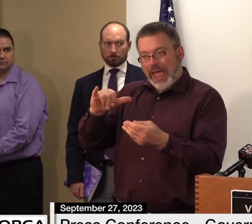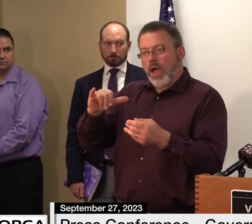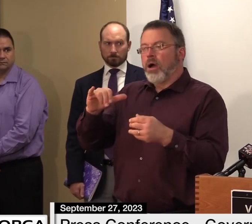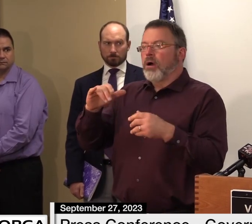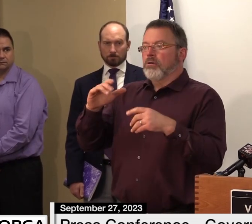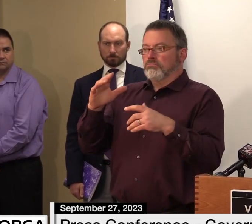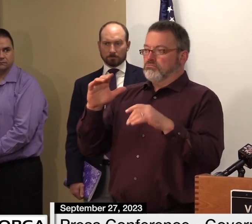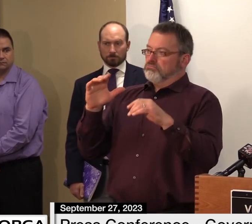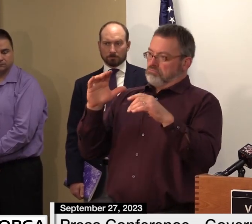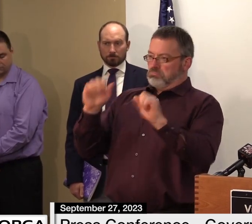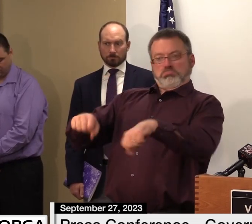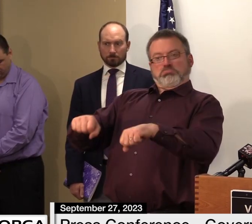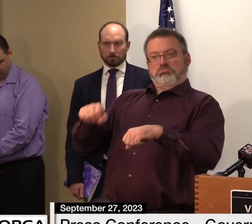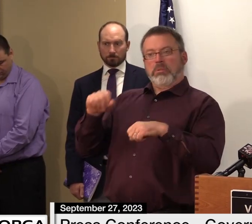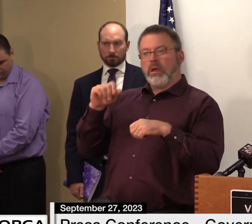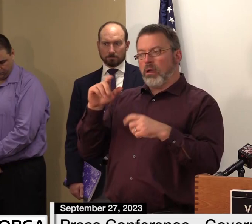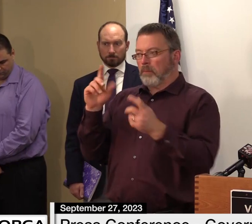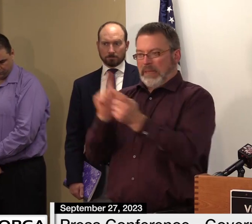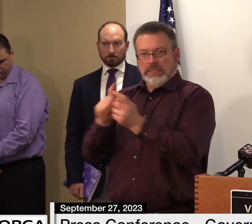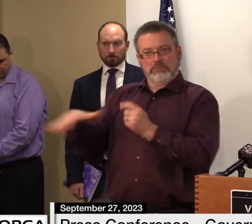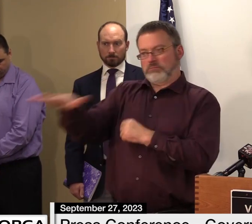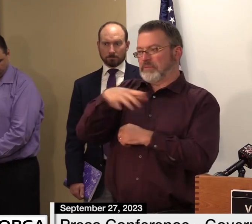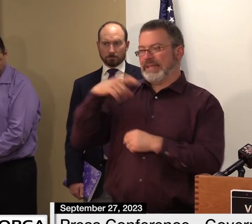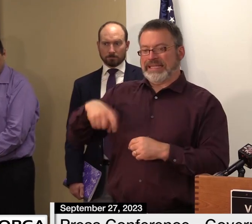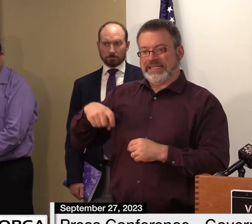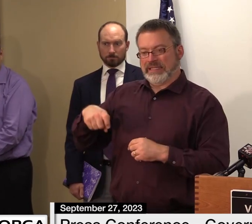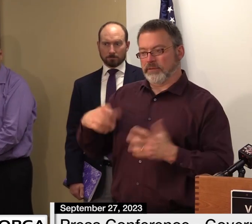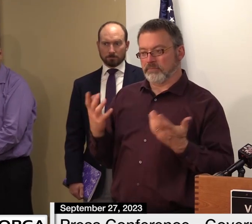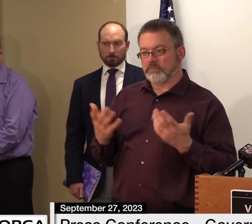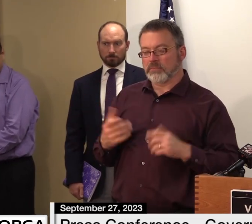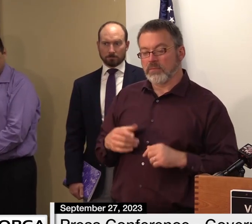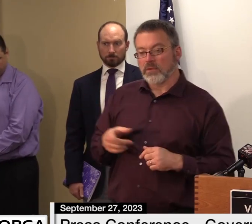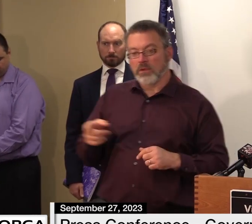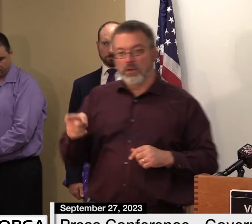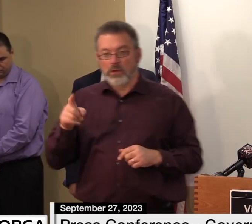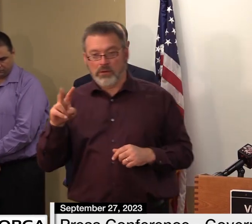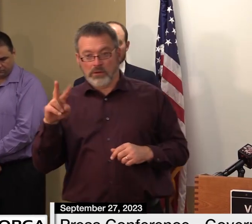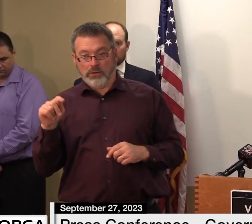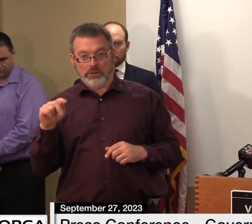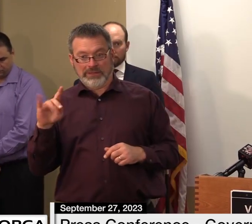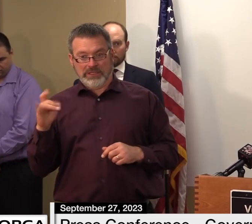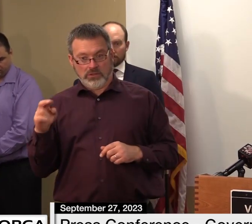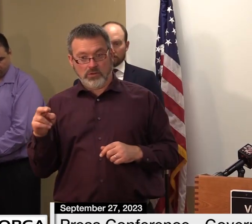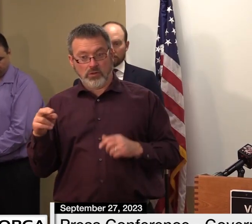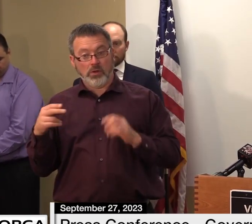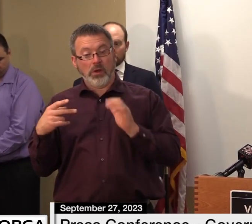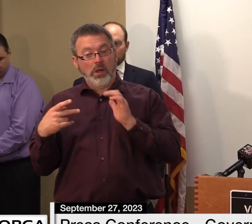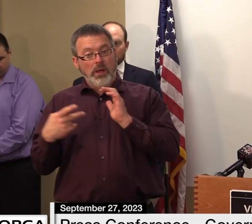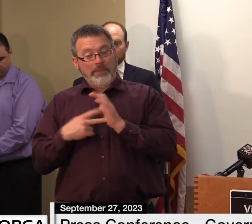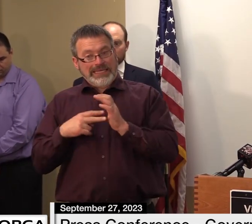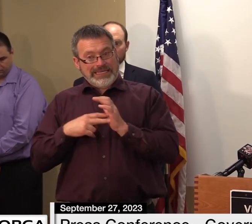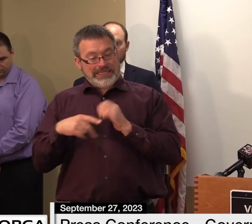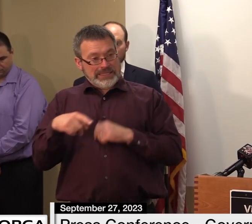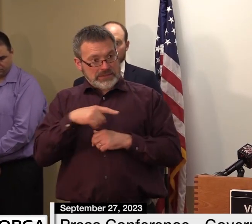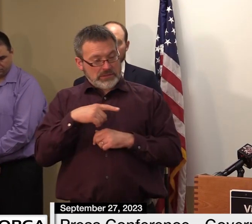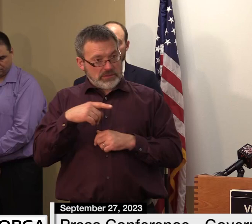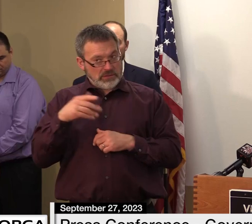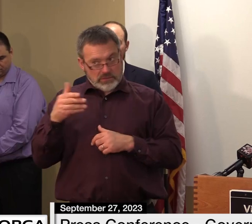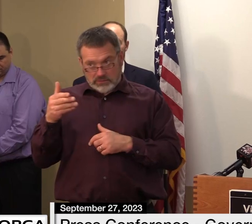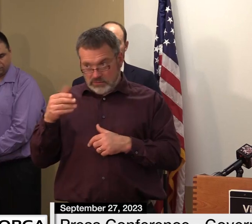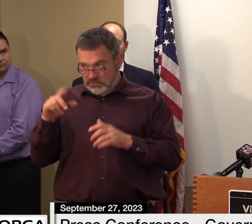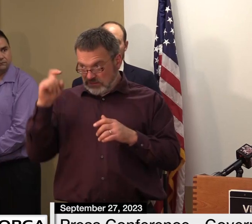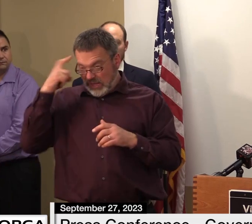pay. Is the state planning on implementing any hiring freezes for state workers or, you know,